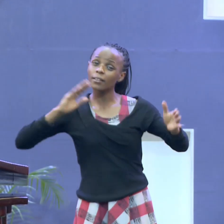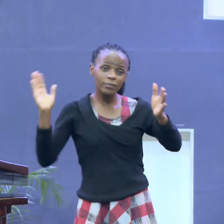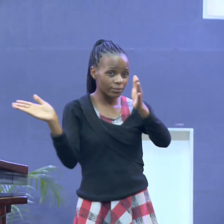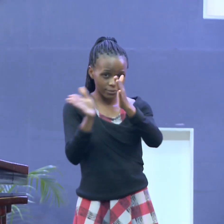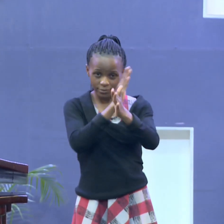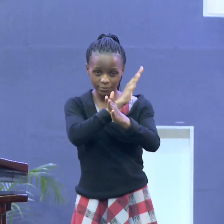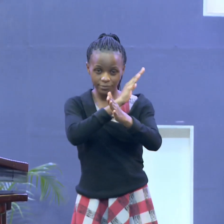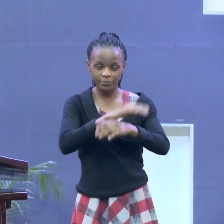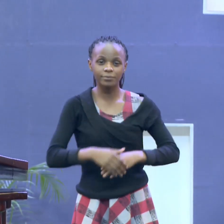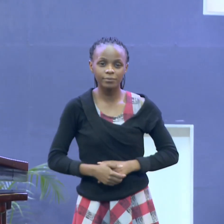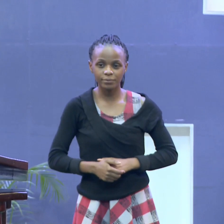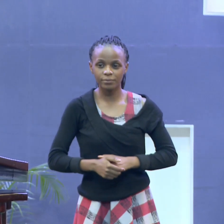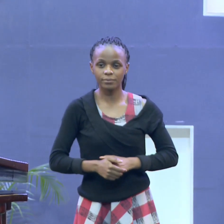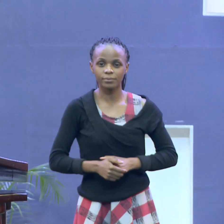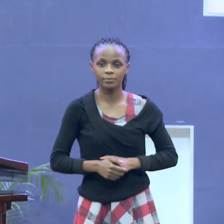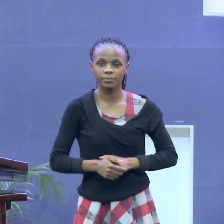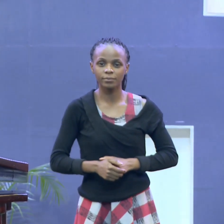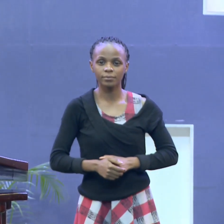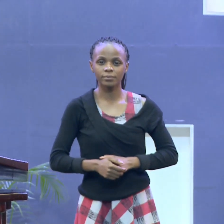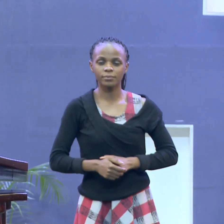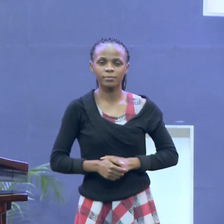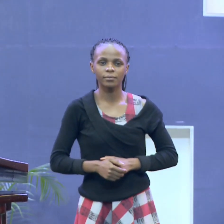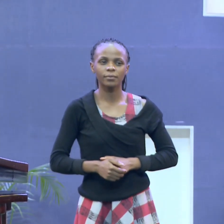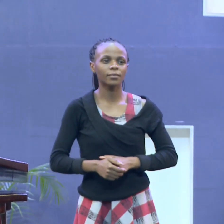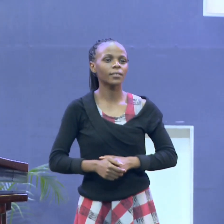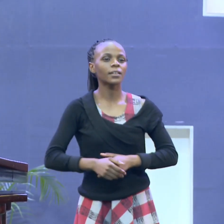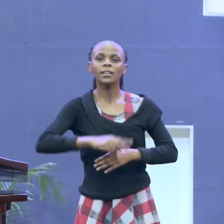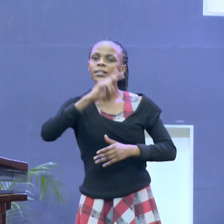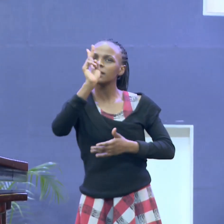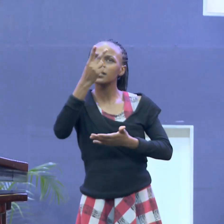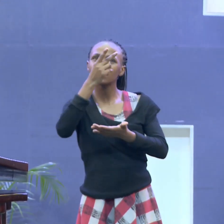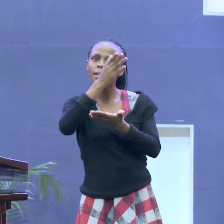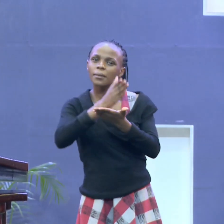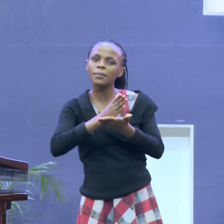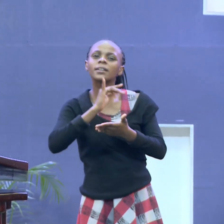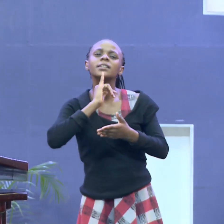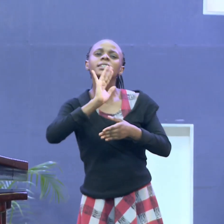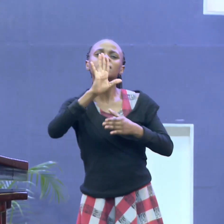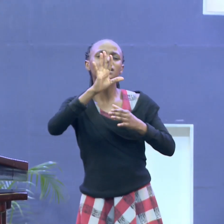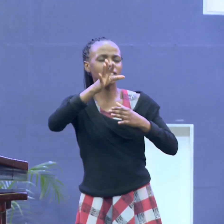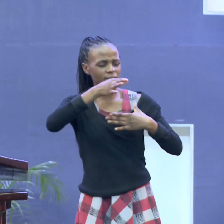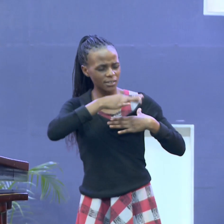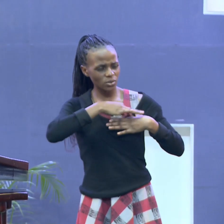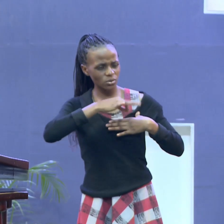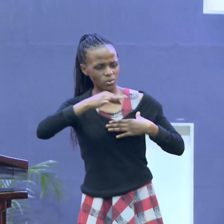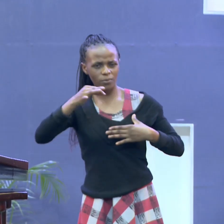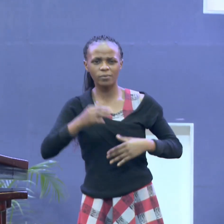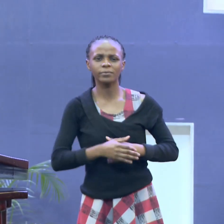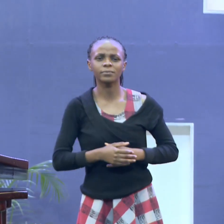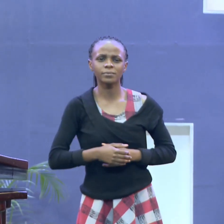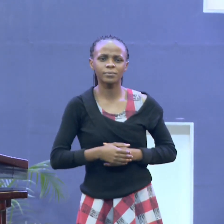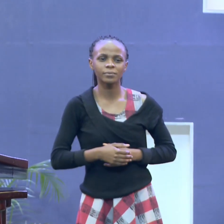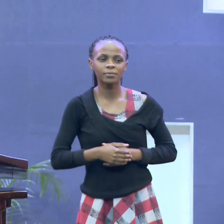Mbagirawo. Immediately. Then ekitundu ekirala yememe eyo. The other part is your